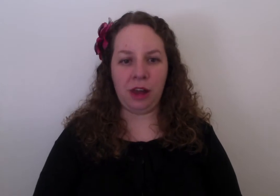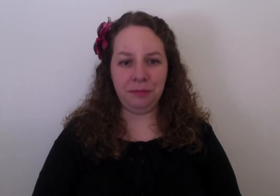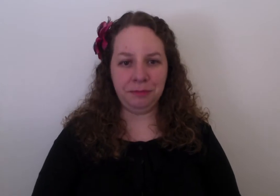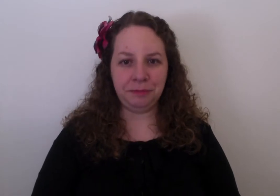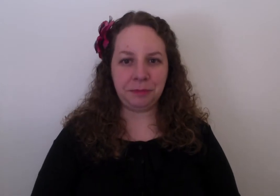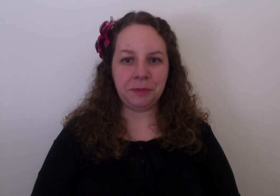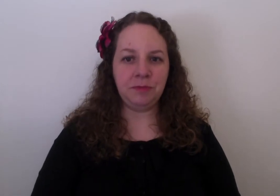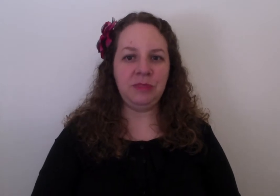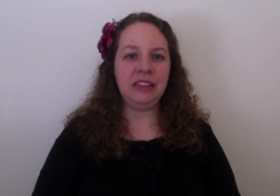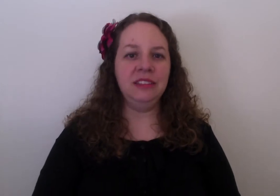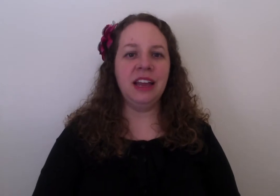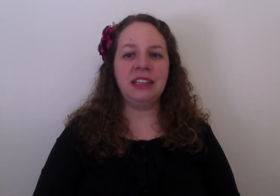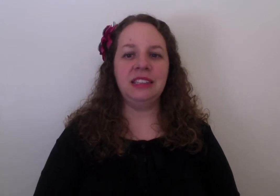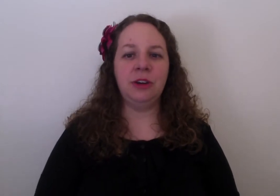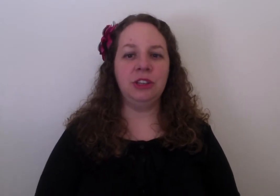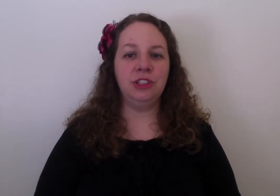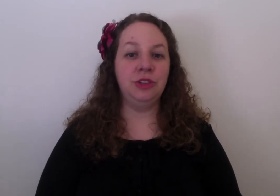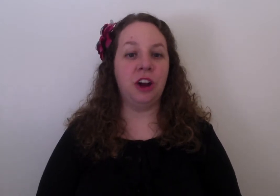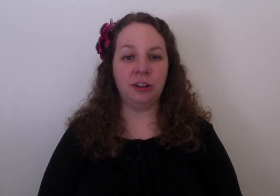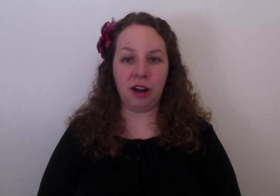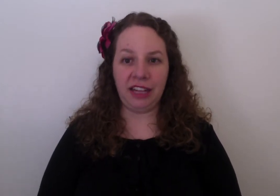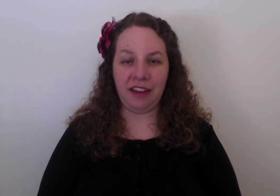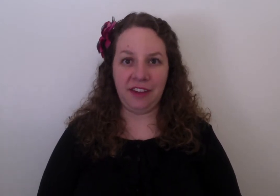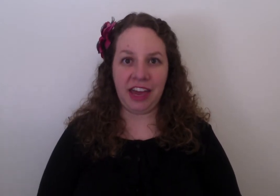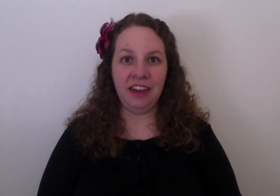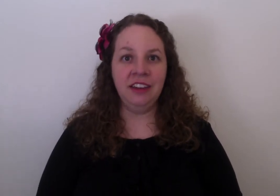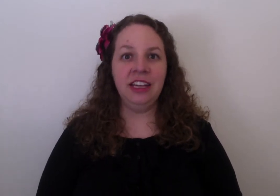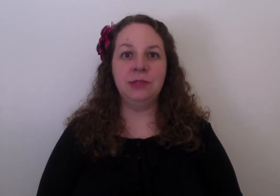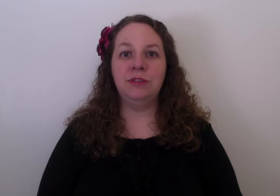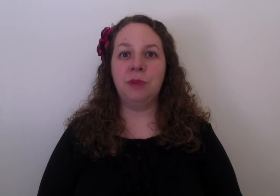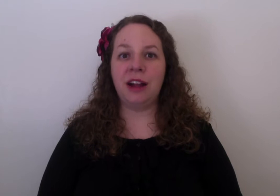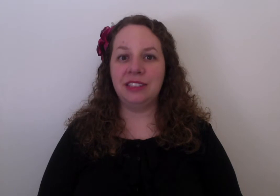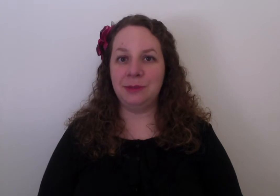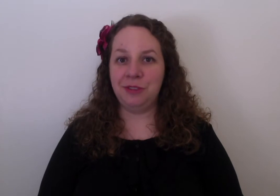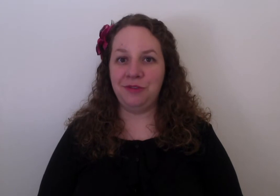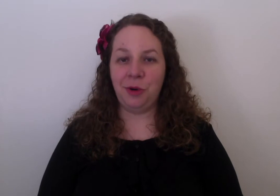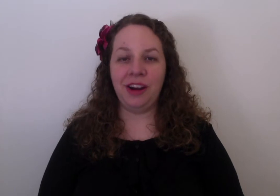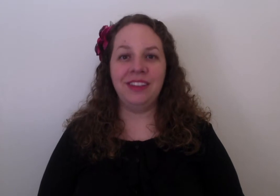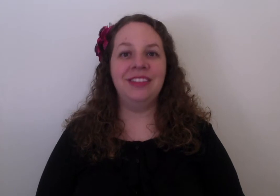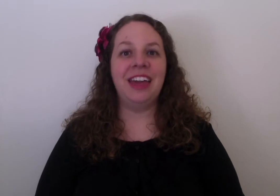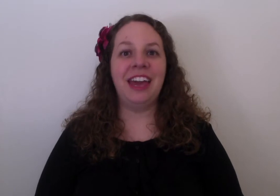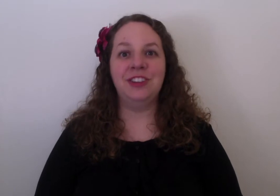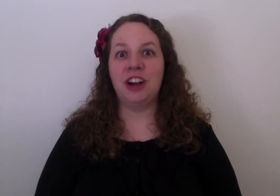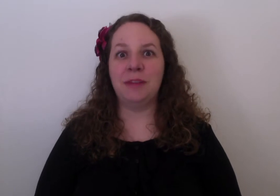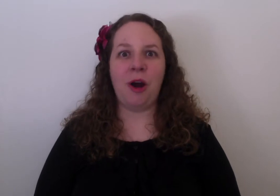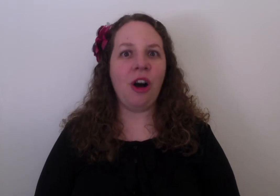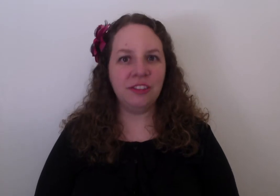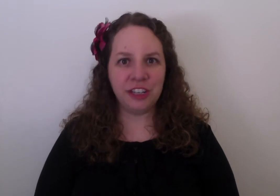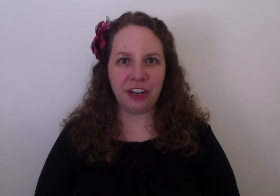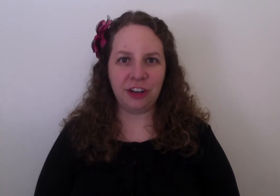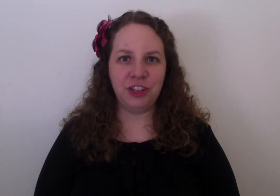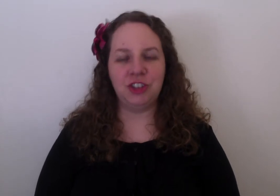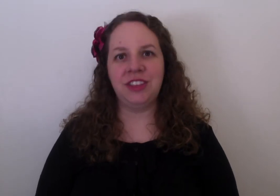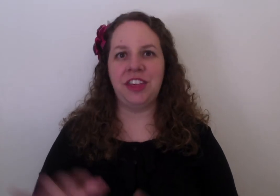well. Next, they go on to the Hard Rock Cafe. As we've practiced before, they talk about all of the decorations and the